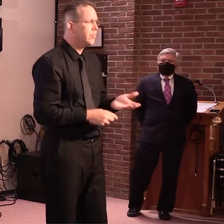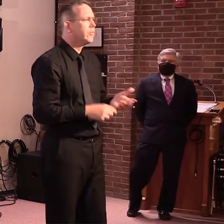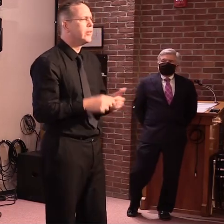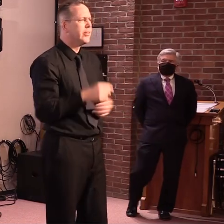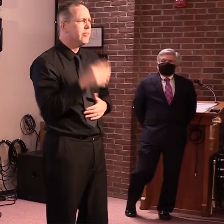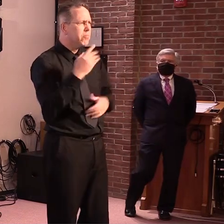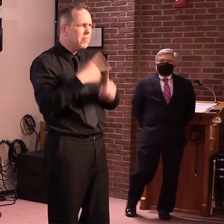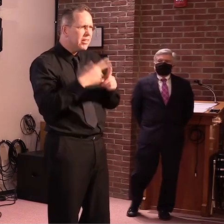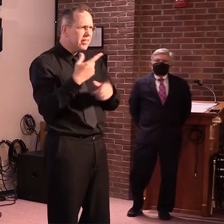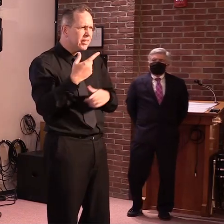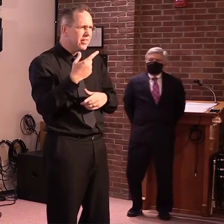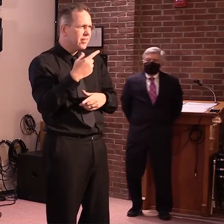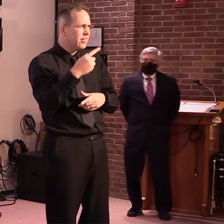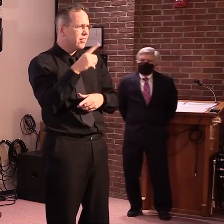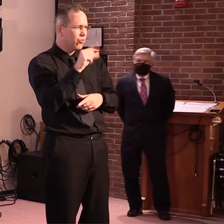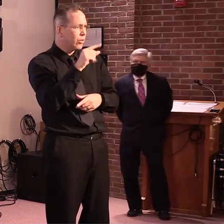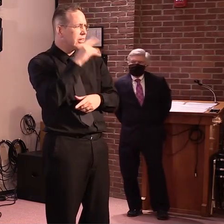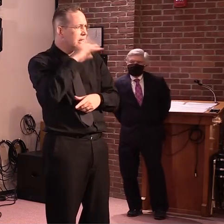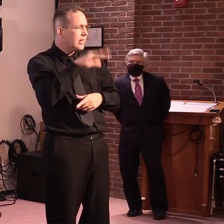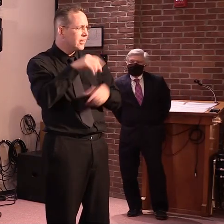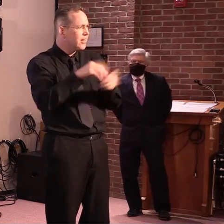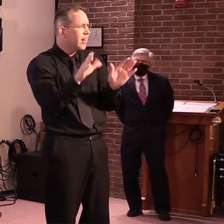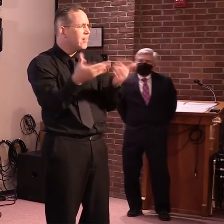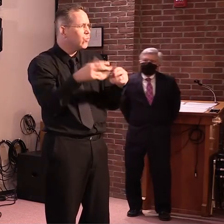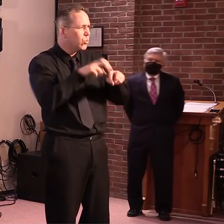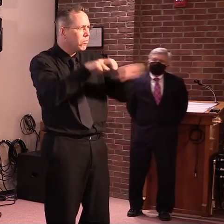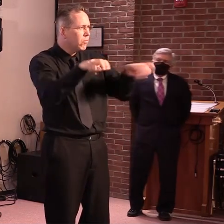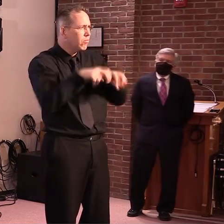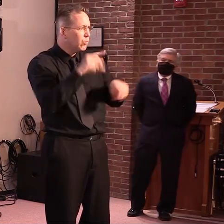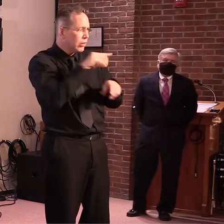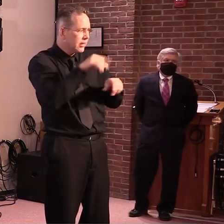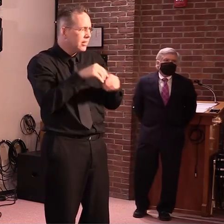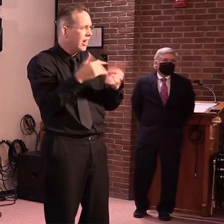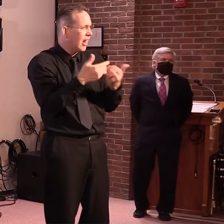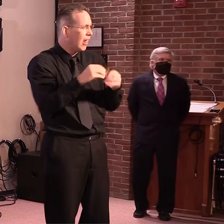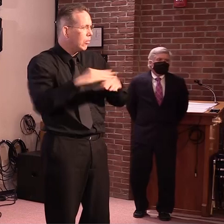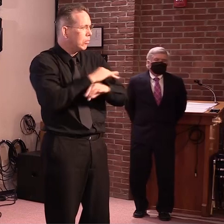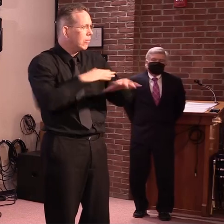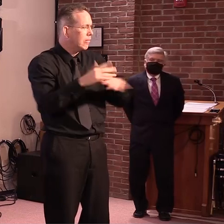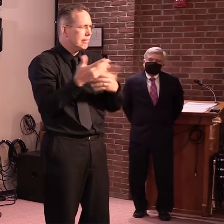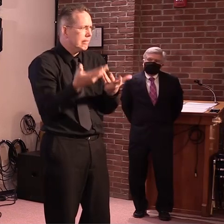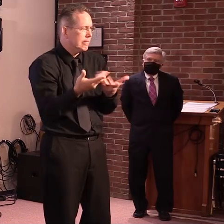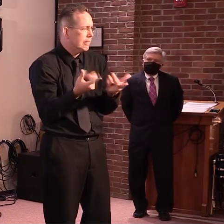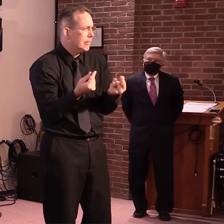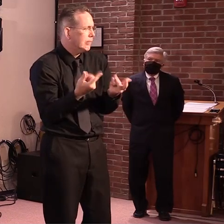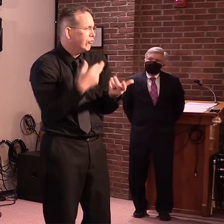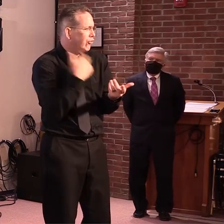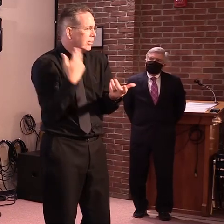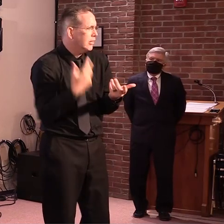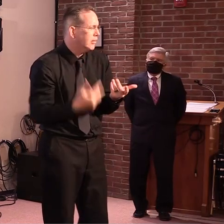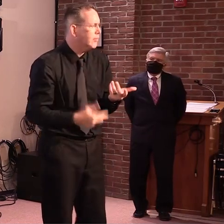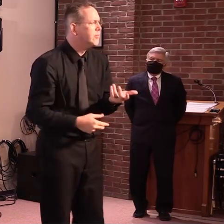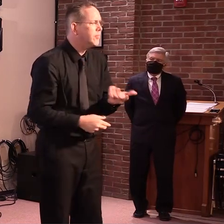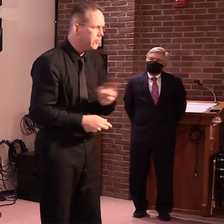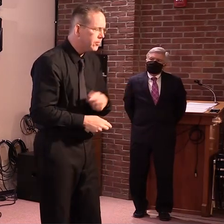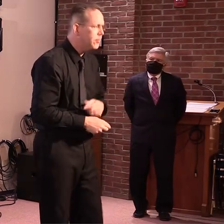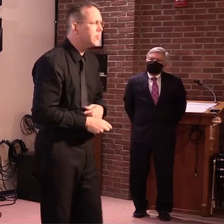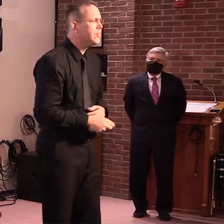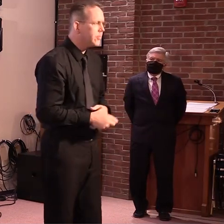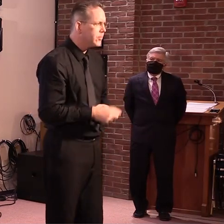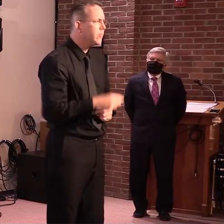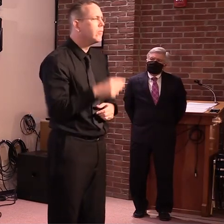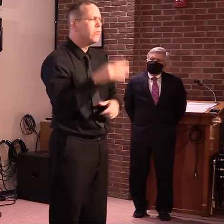up and we're going to continue to do over the summer is going to be essential as we get towards the fall. But then Dr. Levine